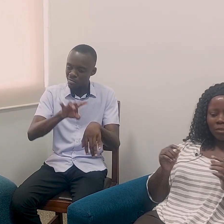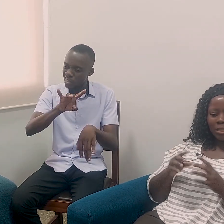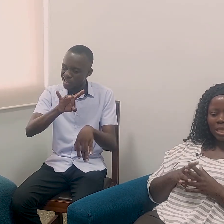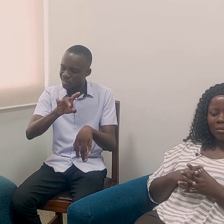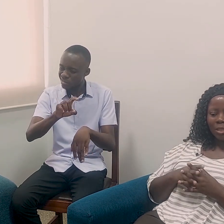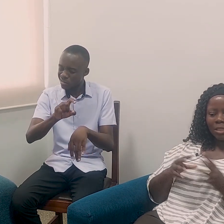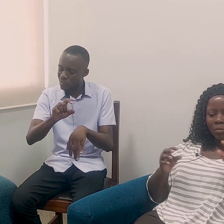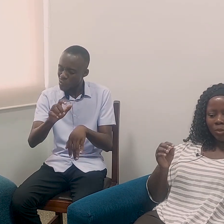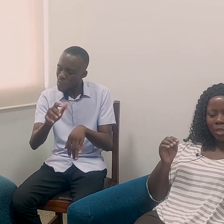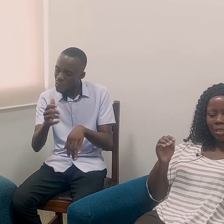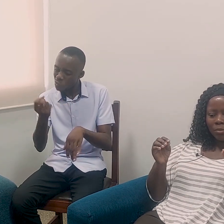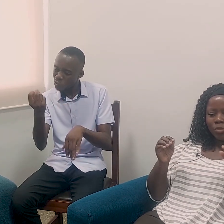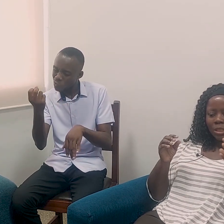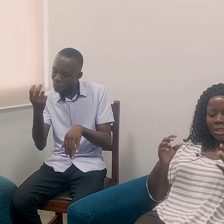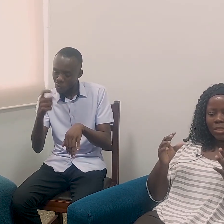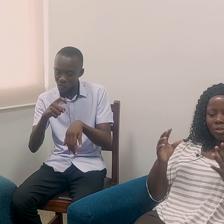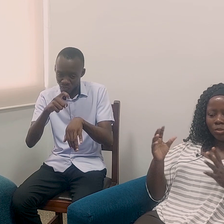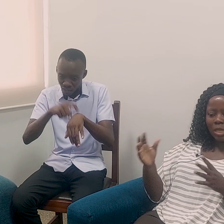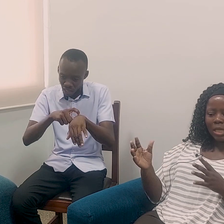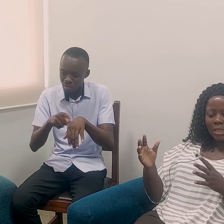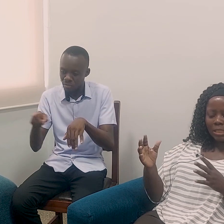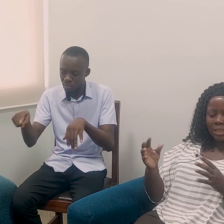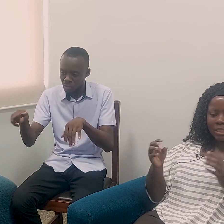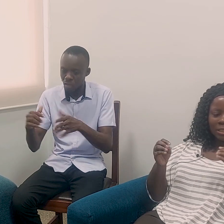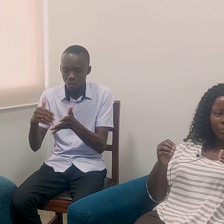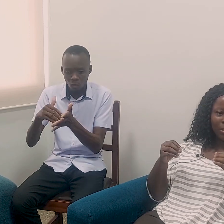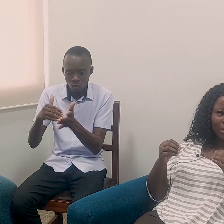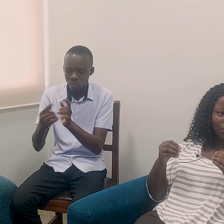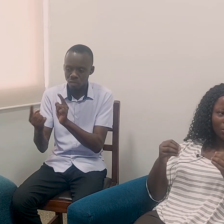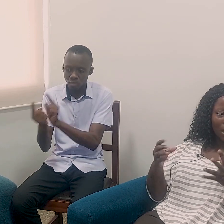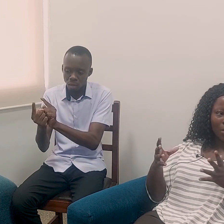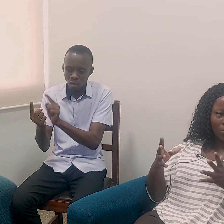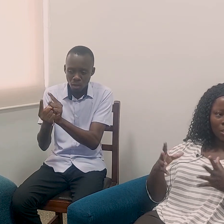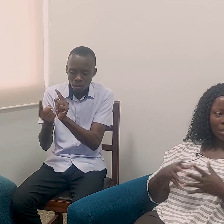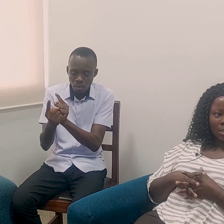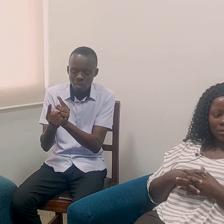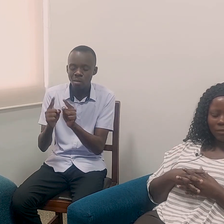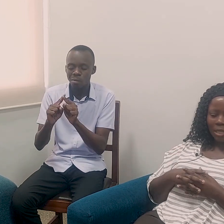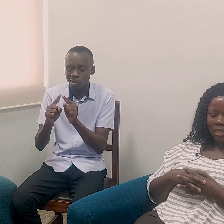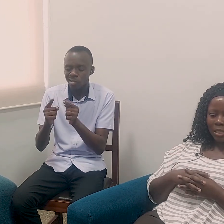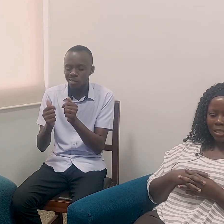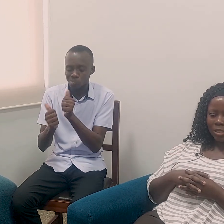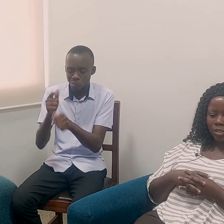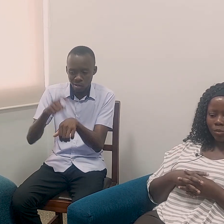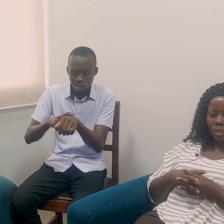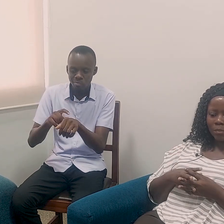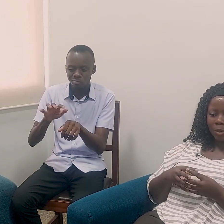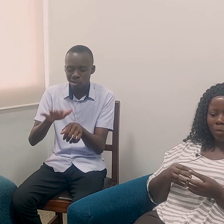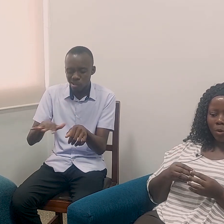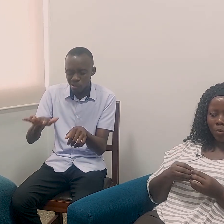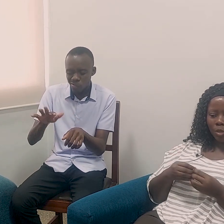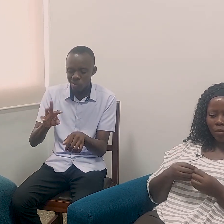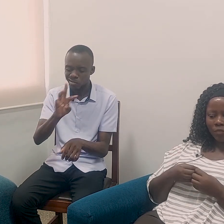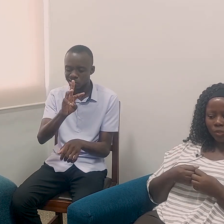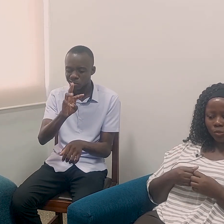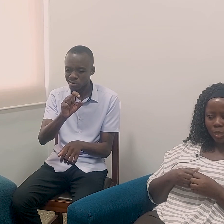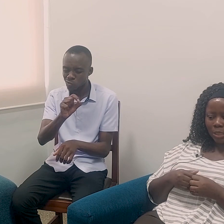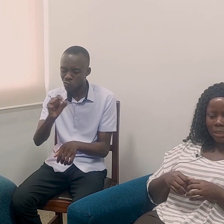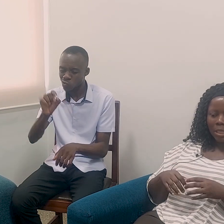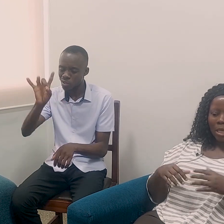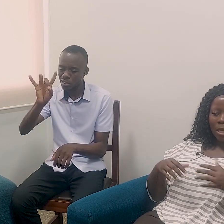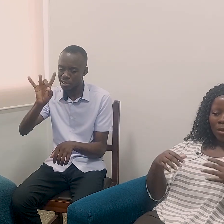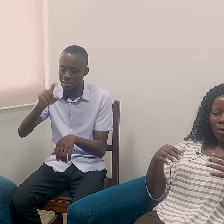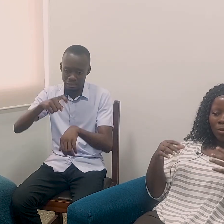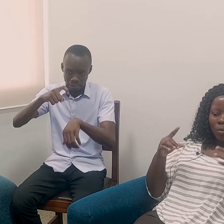most of the time it's bordered in between 6 to 8 sessions depending on how severe the issue is. But what we often do